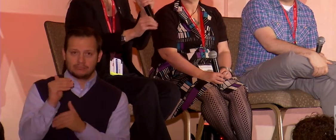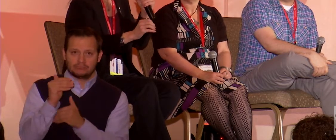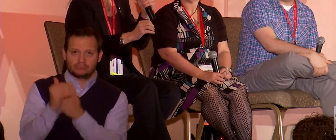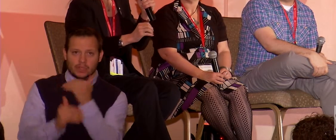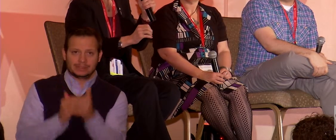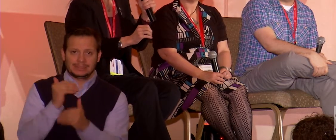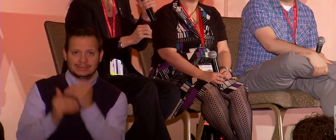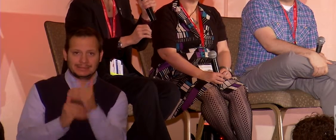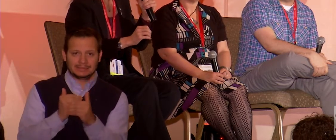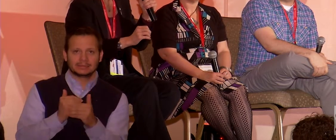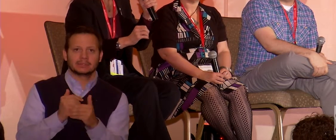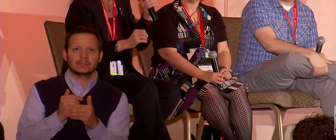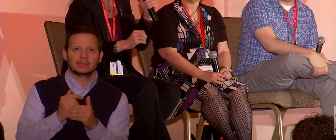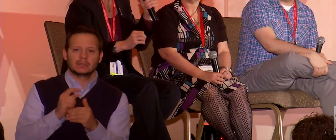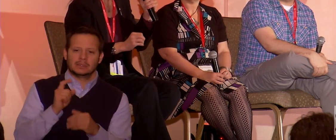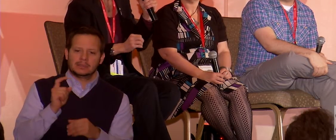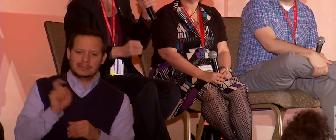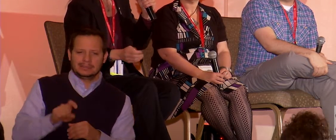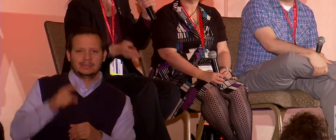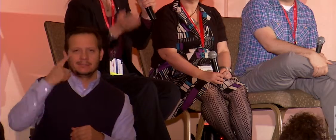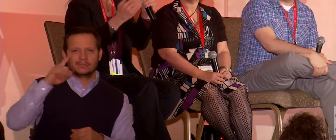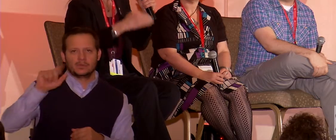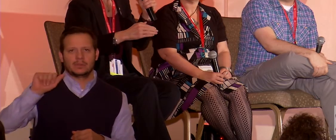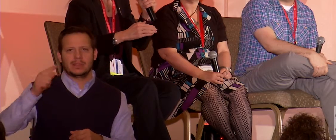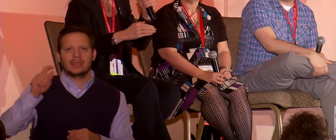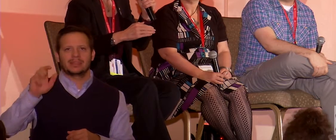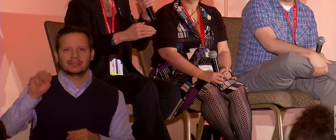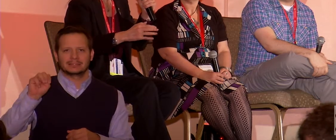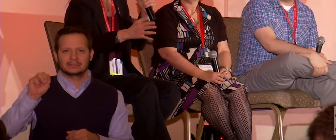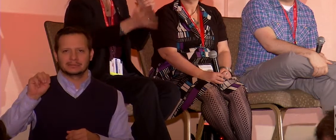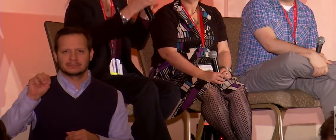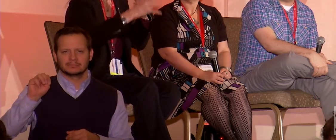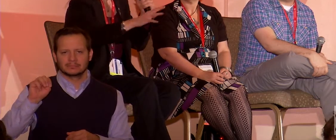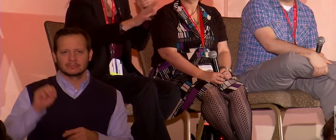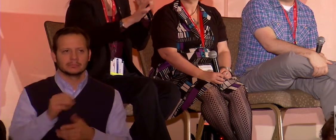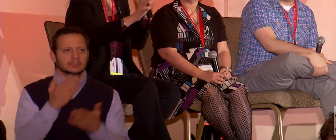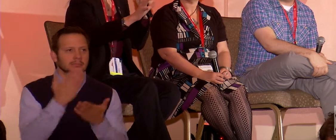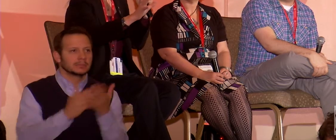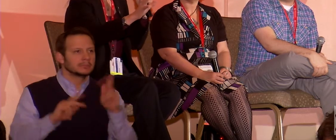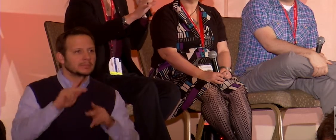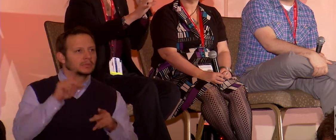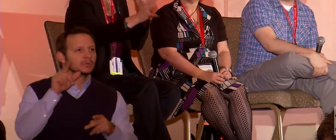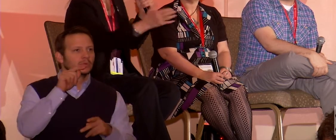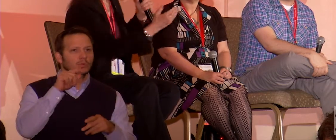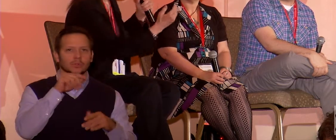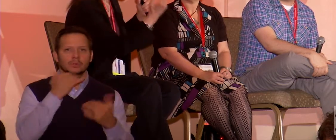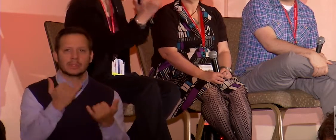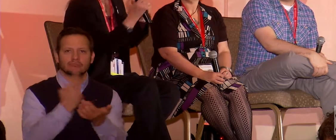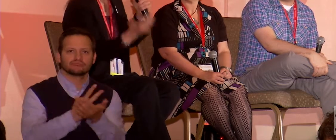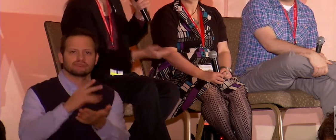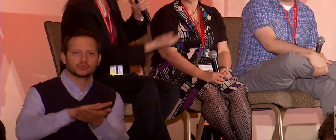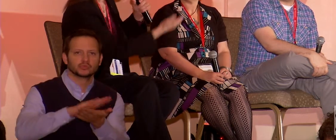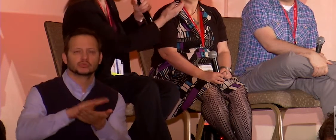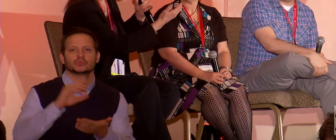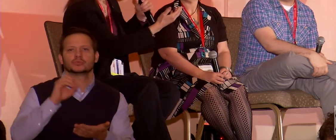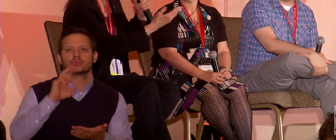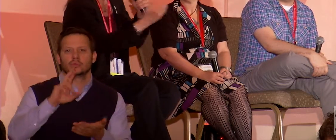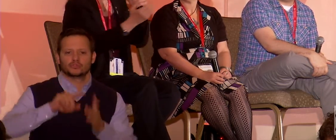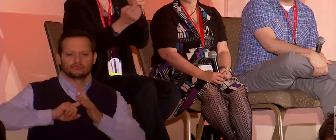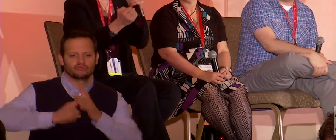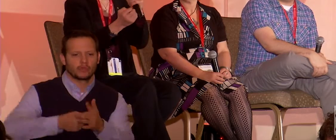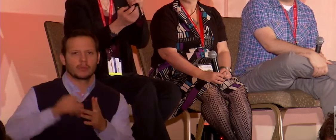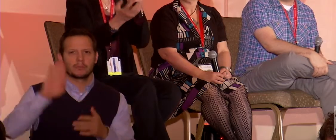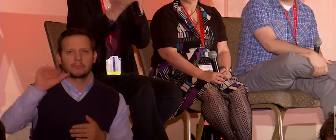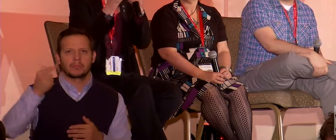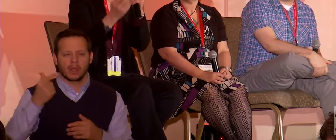atheist movement as well, I think, especially individuals who are in school now or thinking about that or starting their blogs